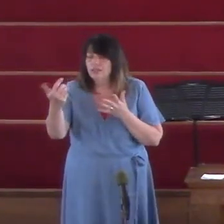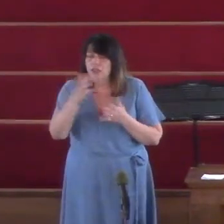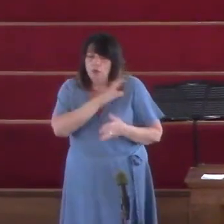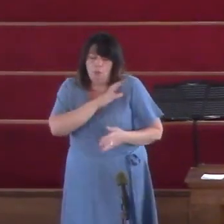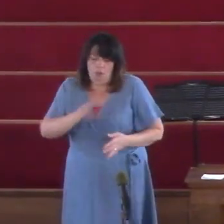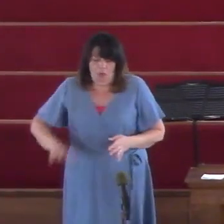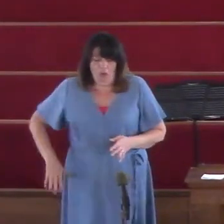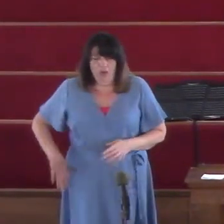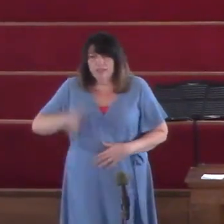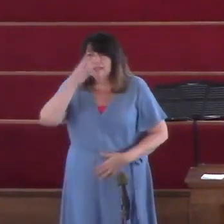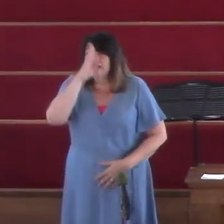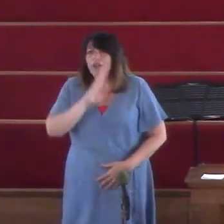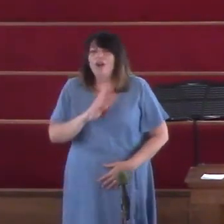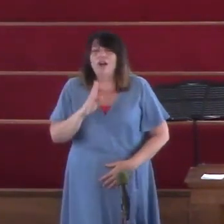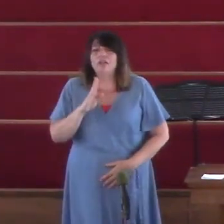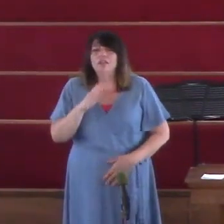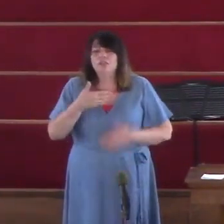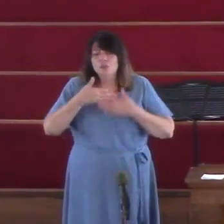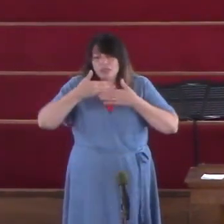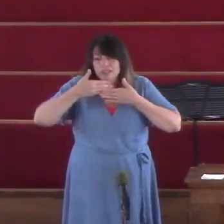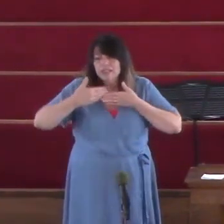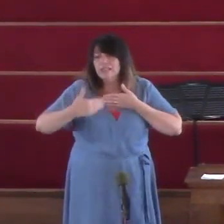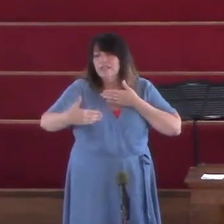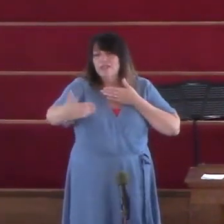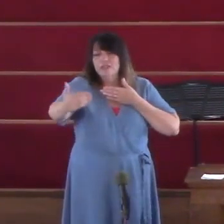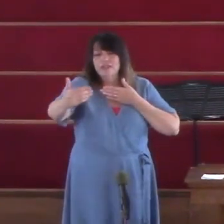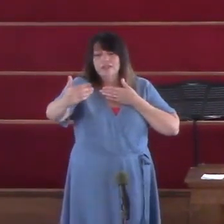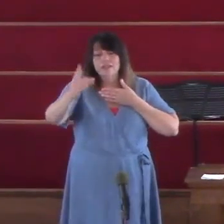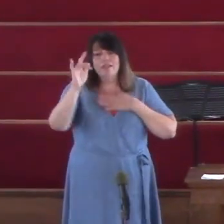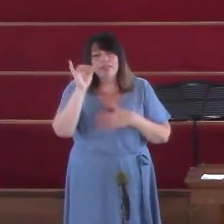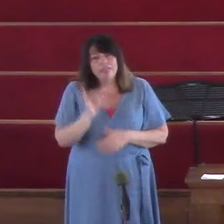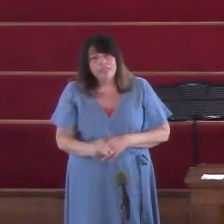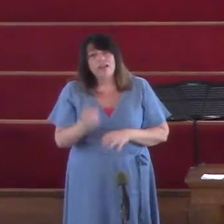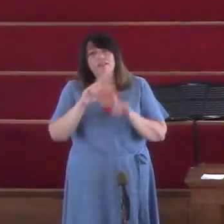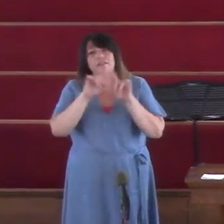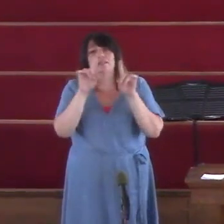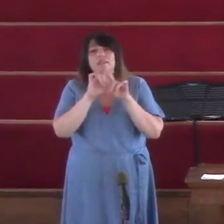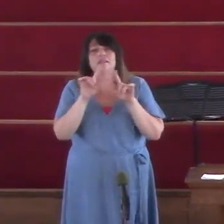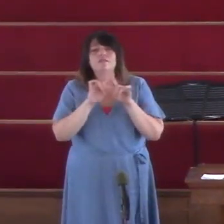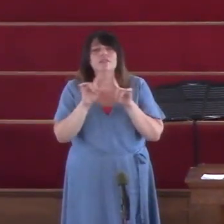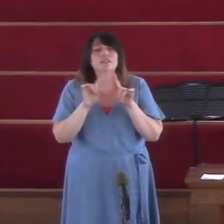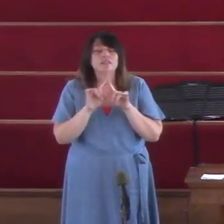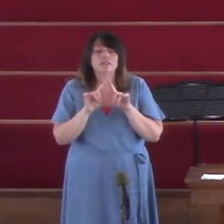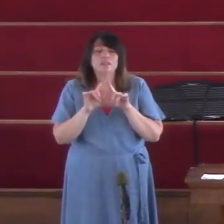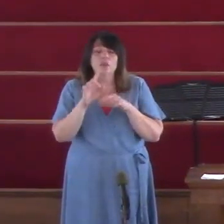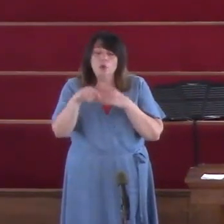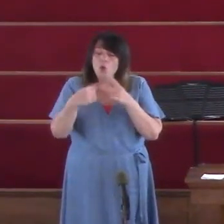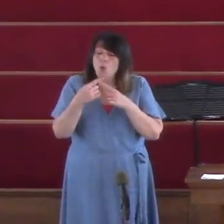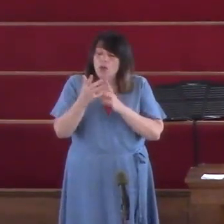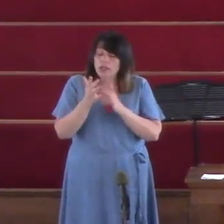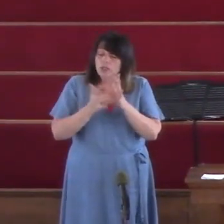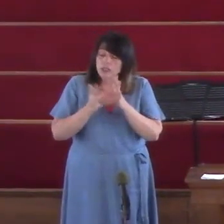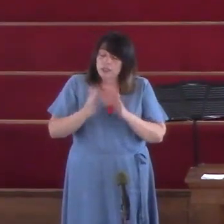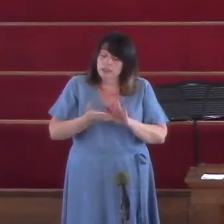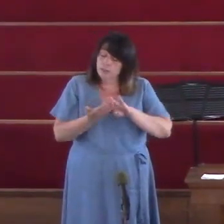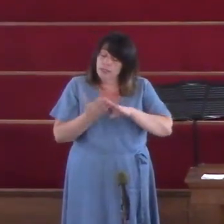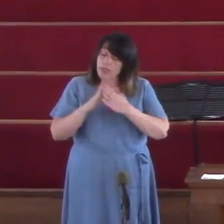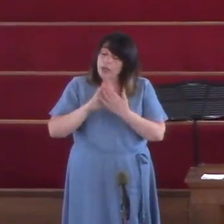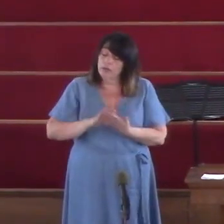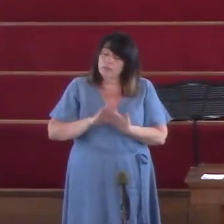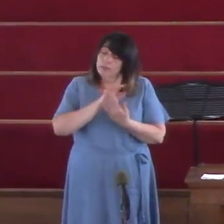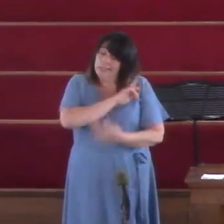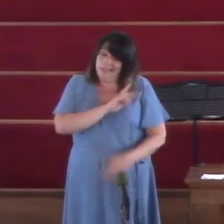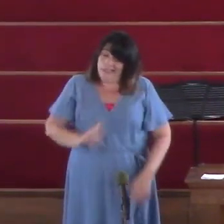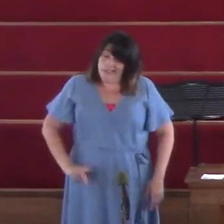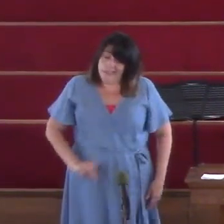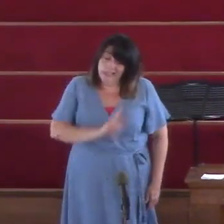last. I'll tell you what. That's where the difference is. My friend, when Jesus becomes King of Kings, Lord of